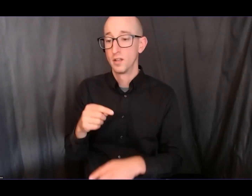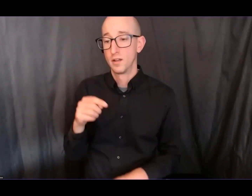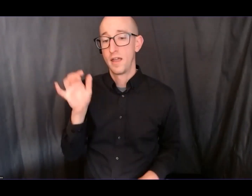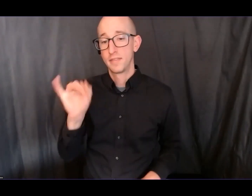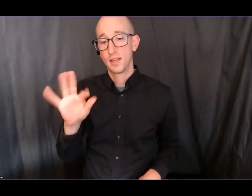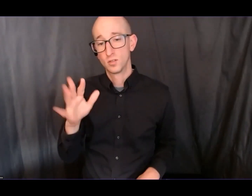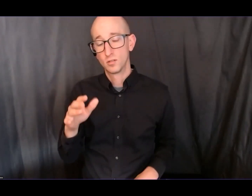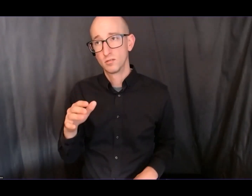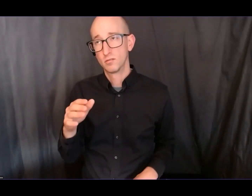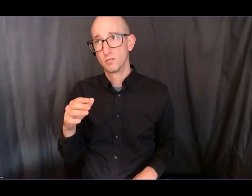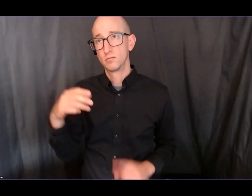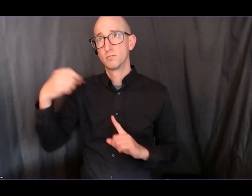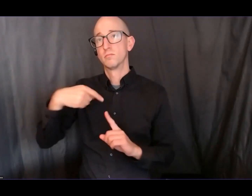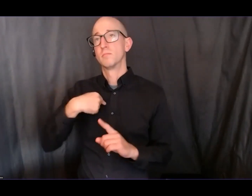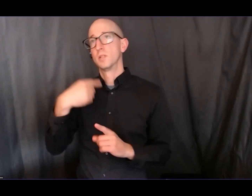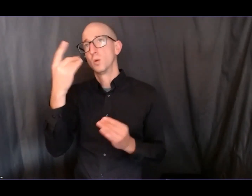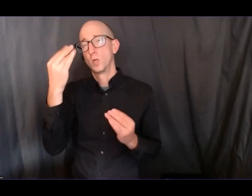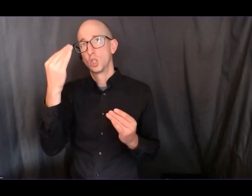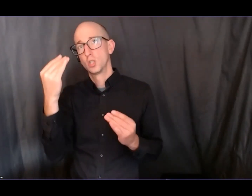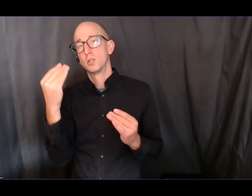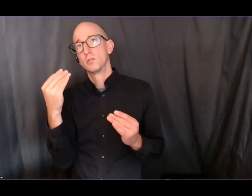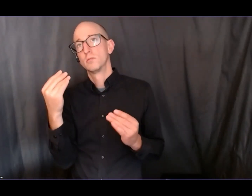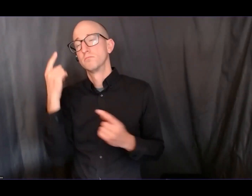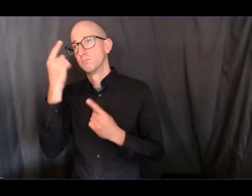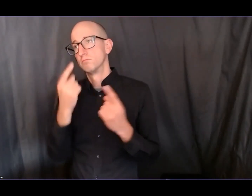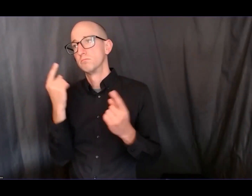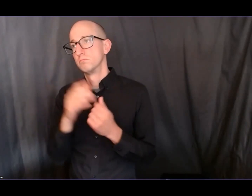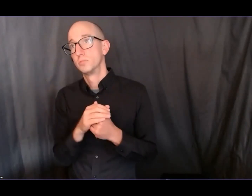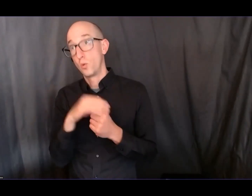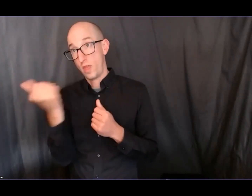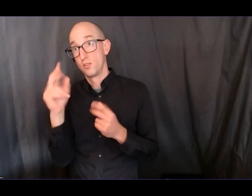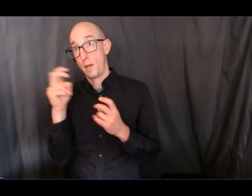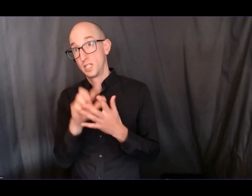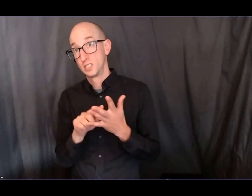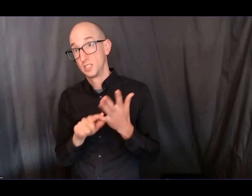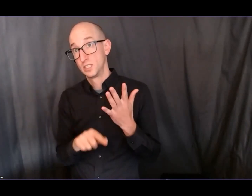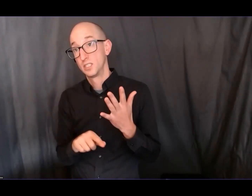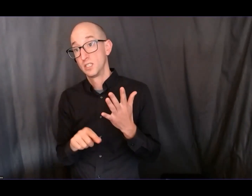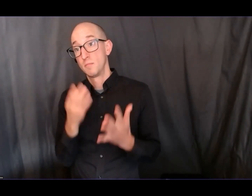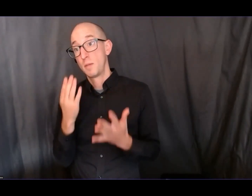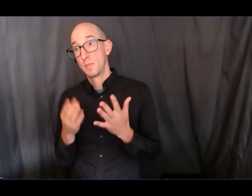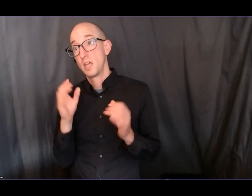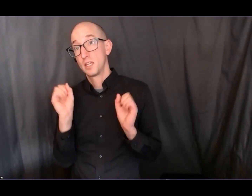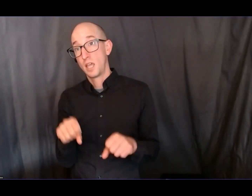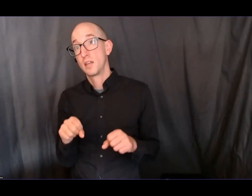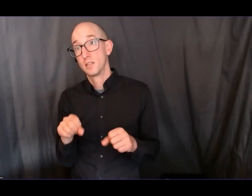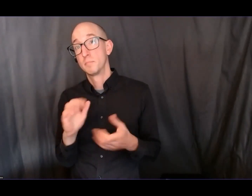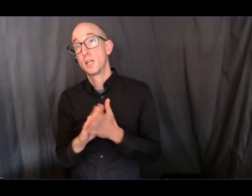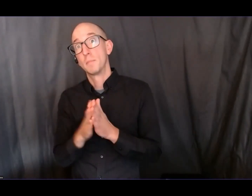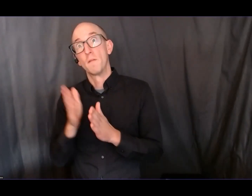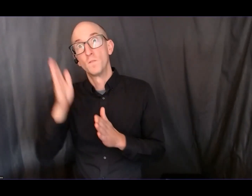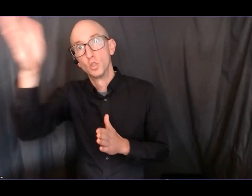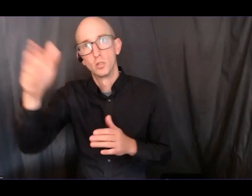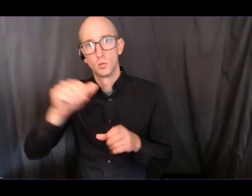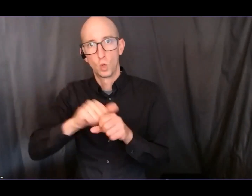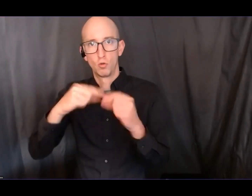makes me wonder whether the other topics that I raised could be work groups in the future, right? Like we don't have